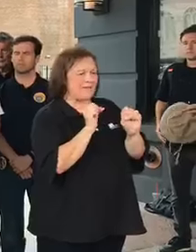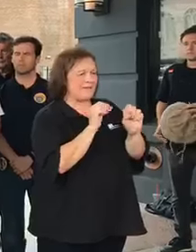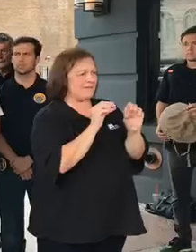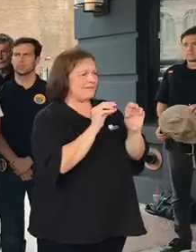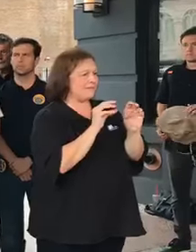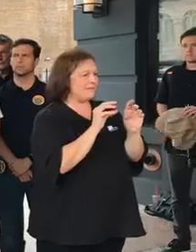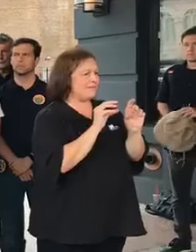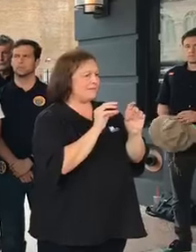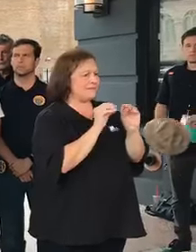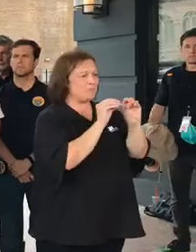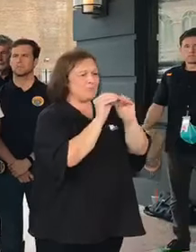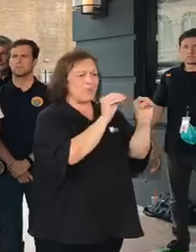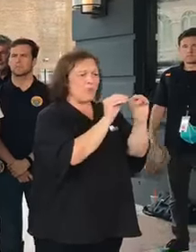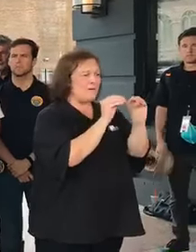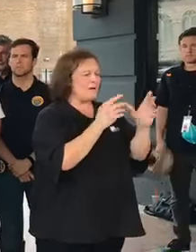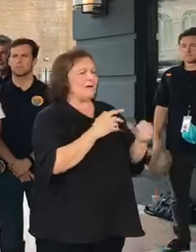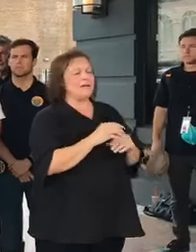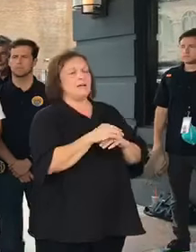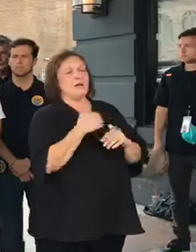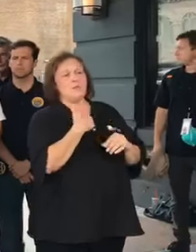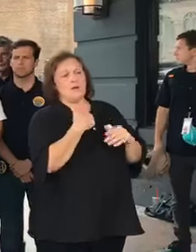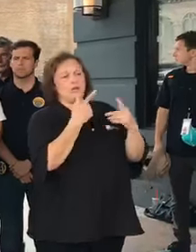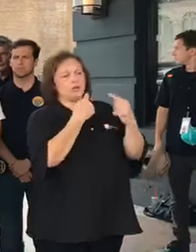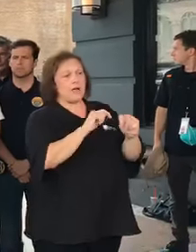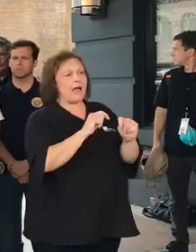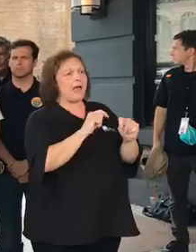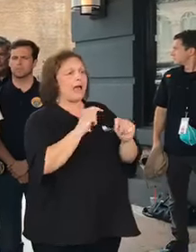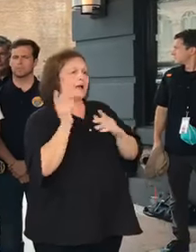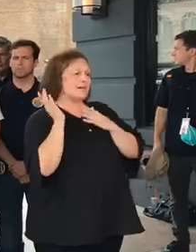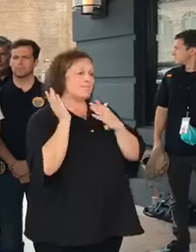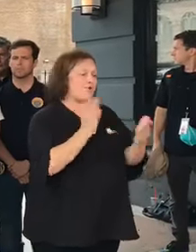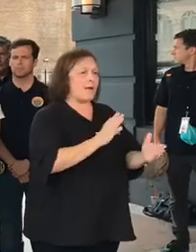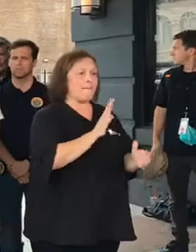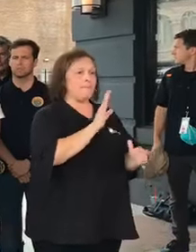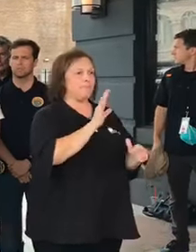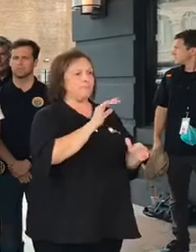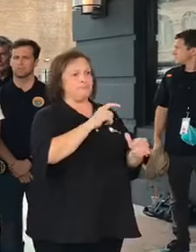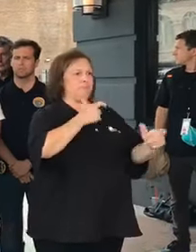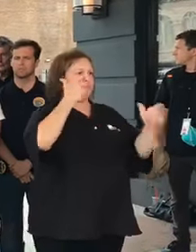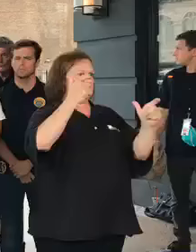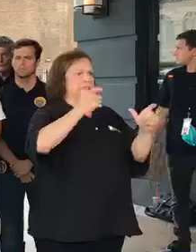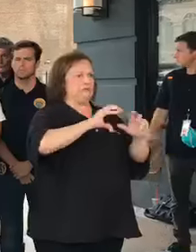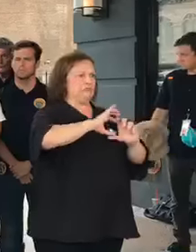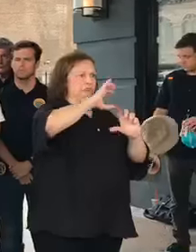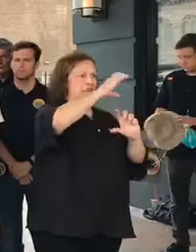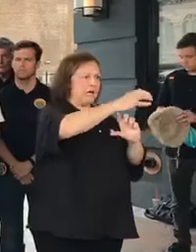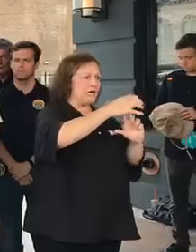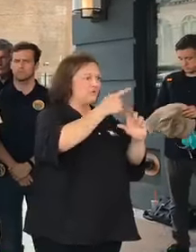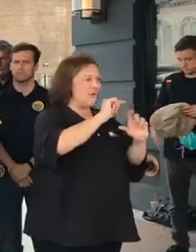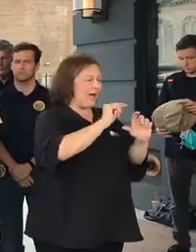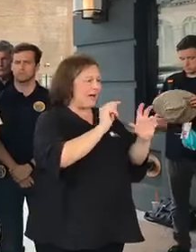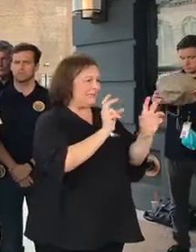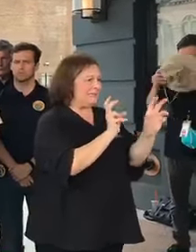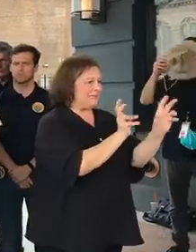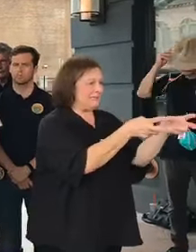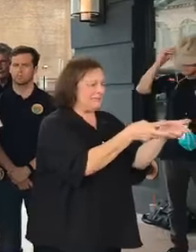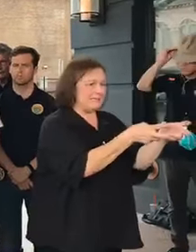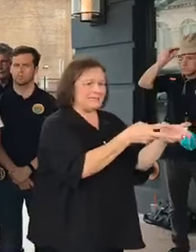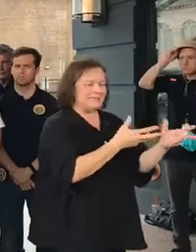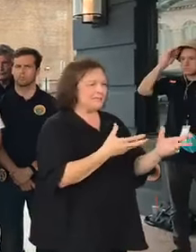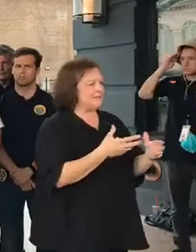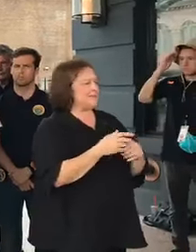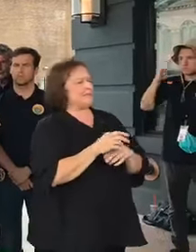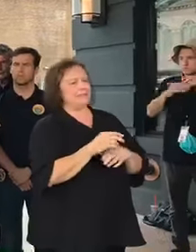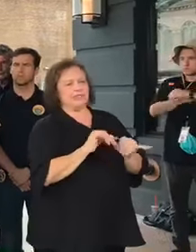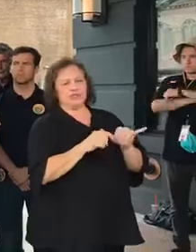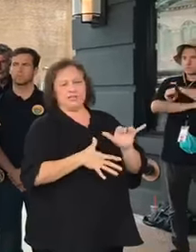it. Originally, we brought in some big cranes to try, and we thought we would be able to grab it. And that was before we had the real, expert engineers on the